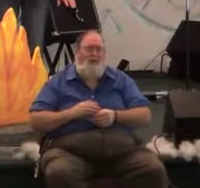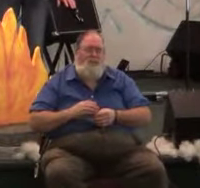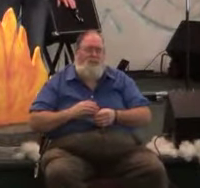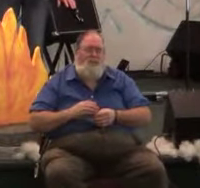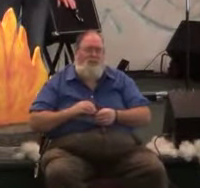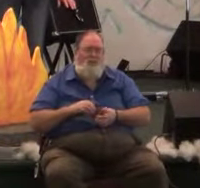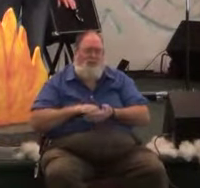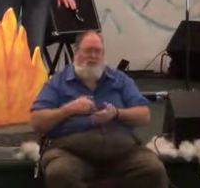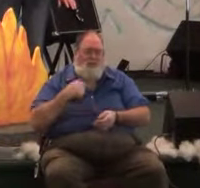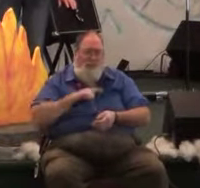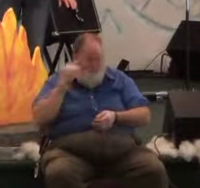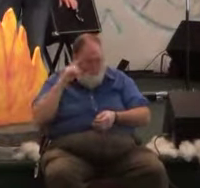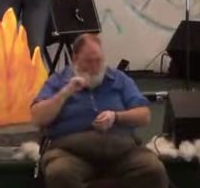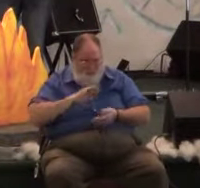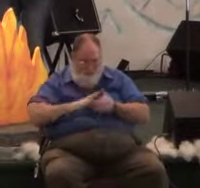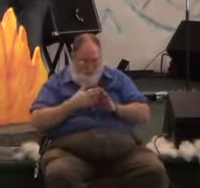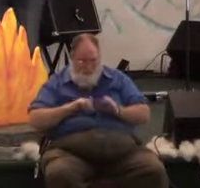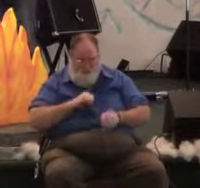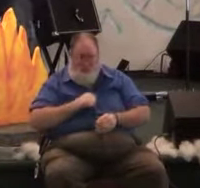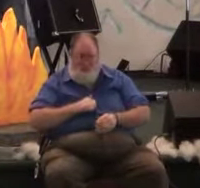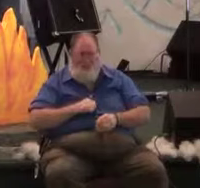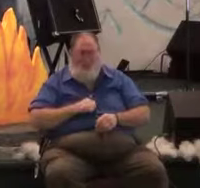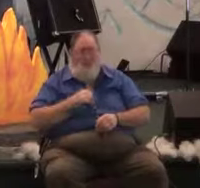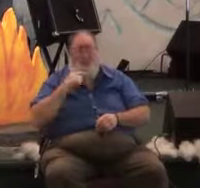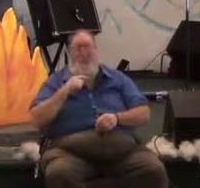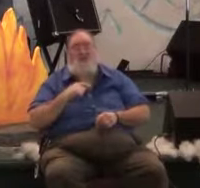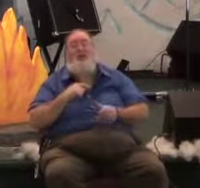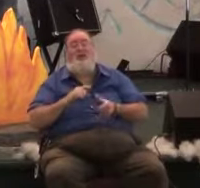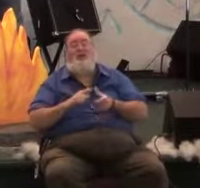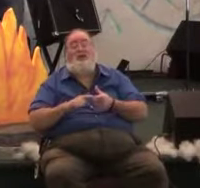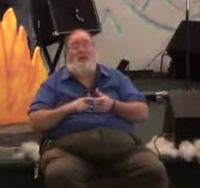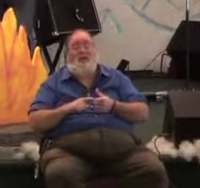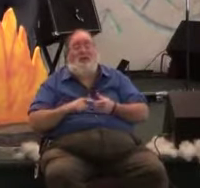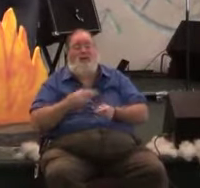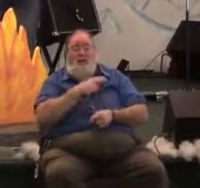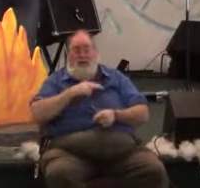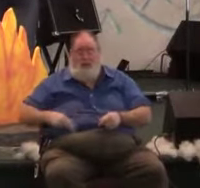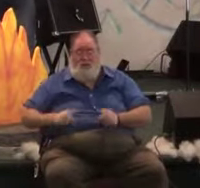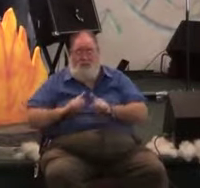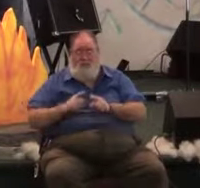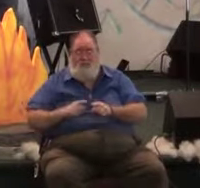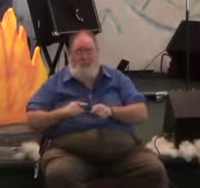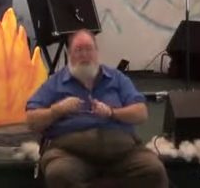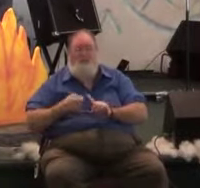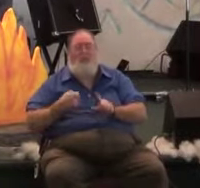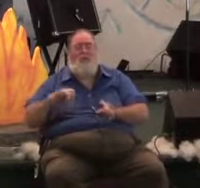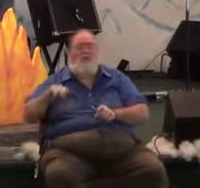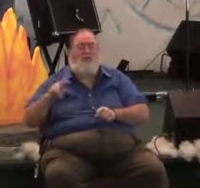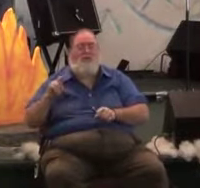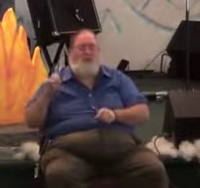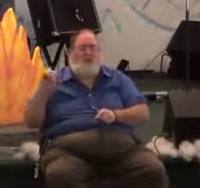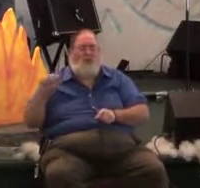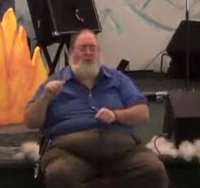Herod's death. It says, then Herod went from Judea to Caesarea and stayed there for a